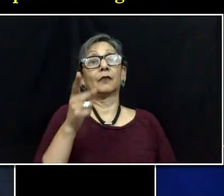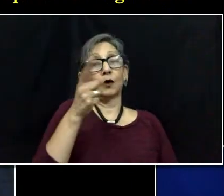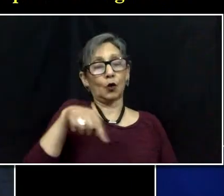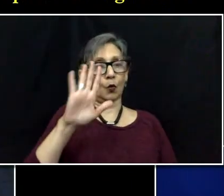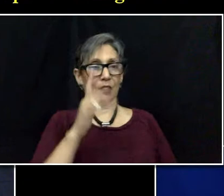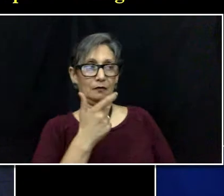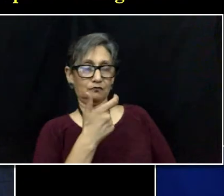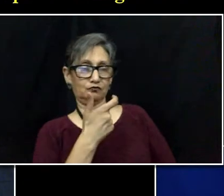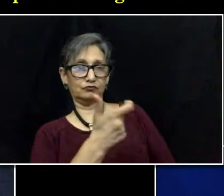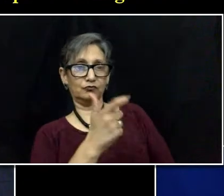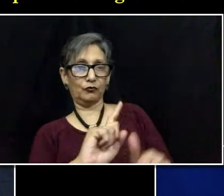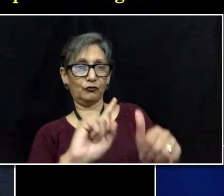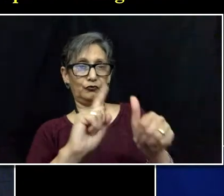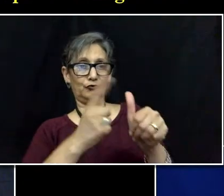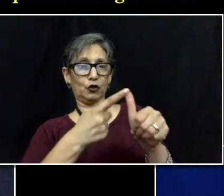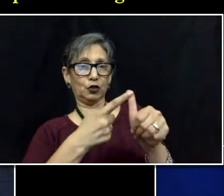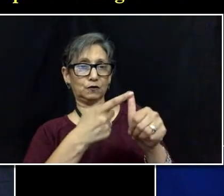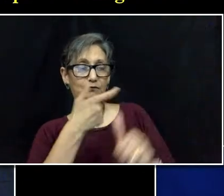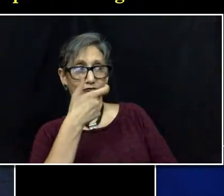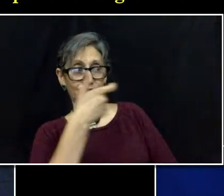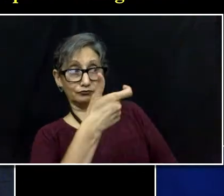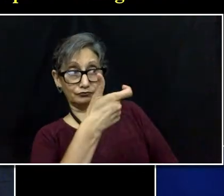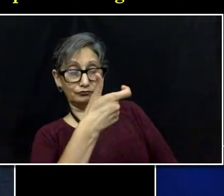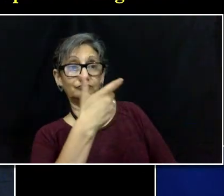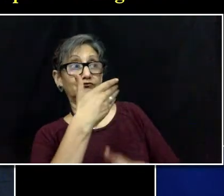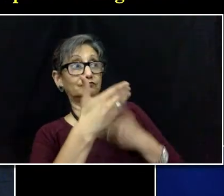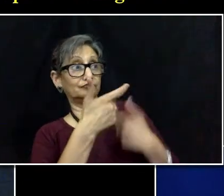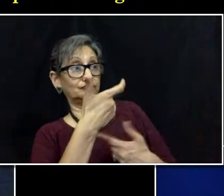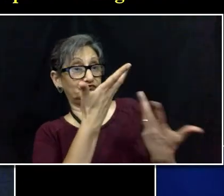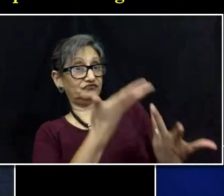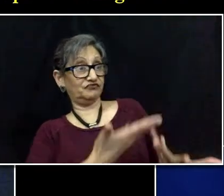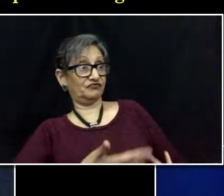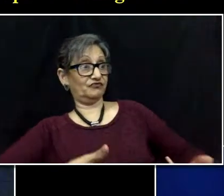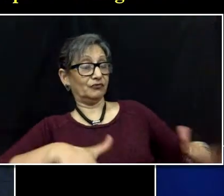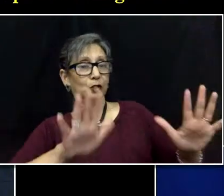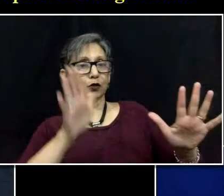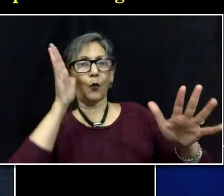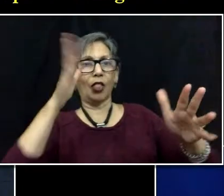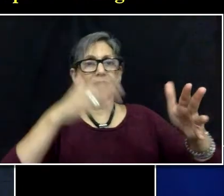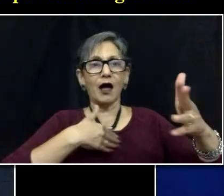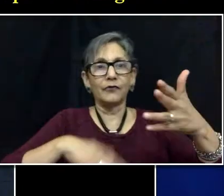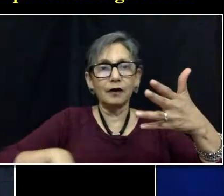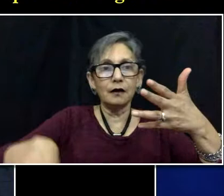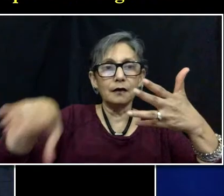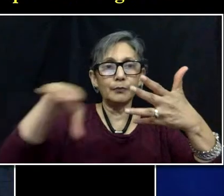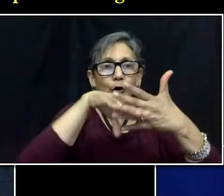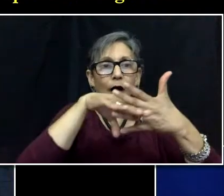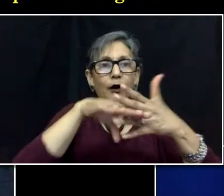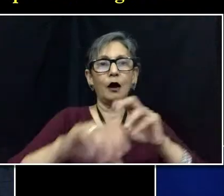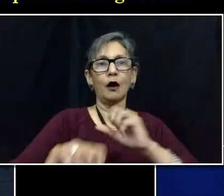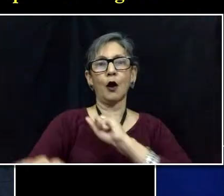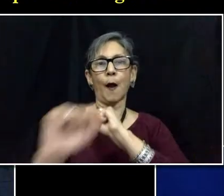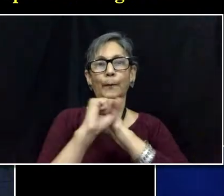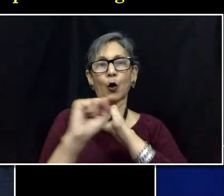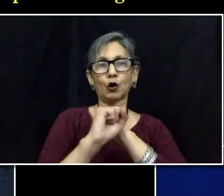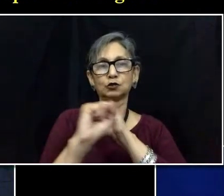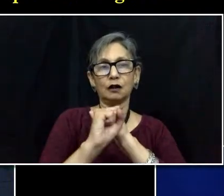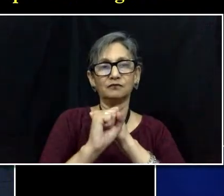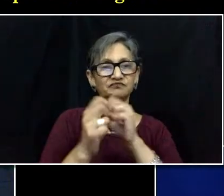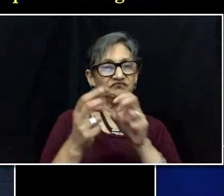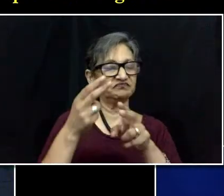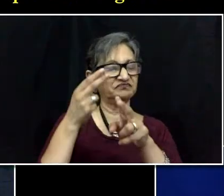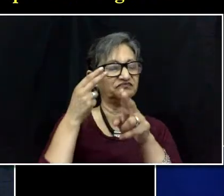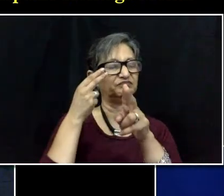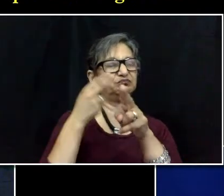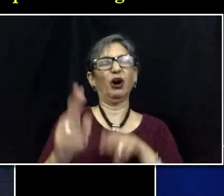presenting for you guys tonight. And before we move forward, you guys will be watching a short video. Once we're done with this video,